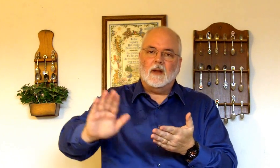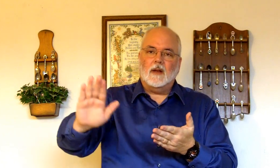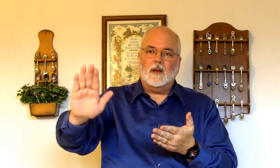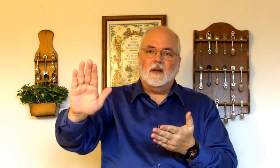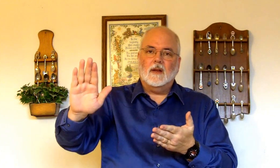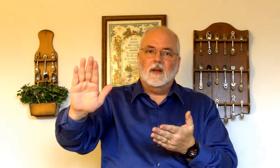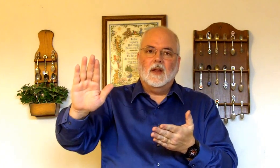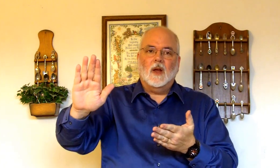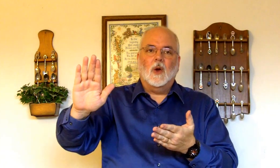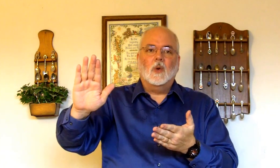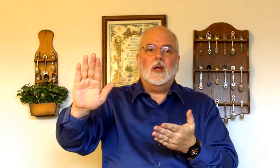clean. Holy